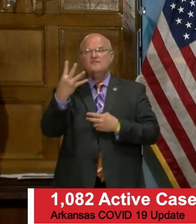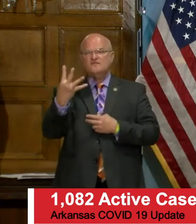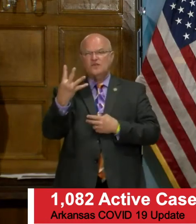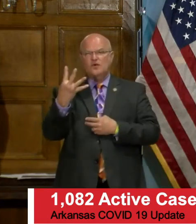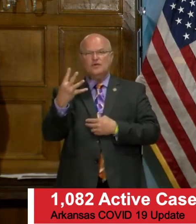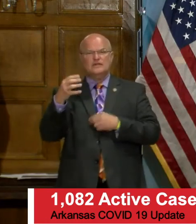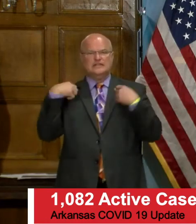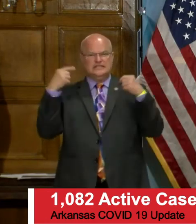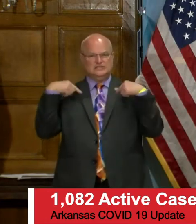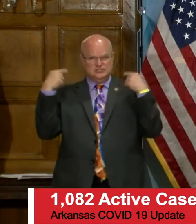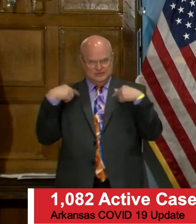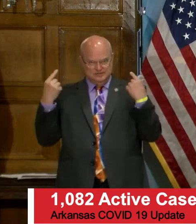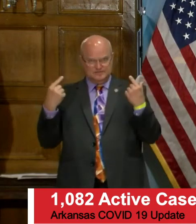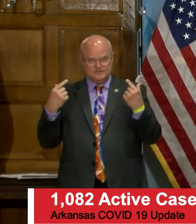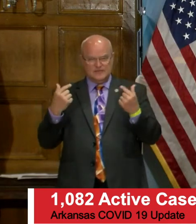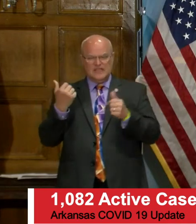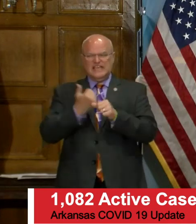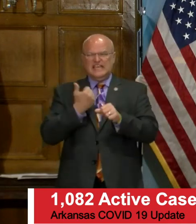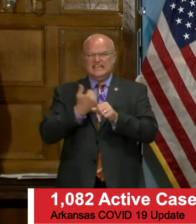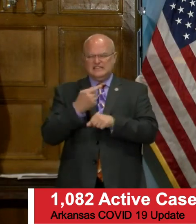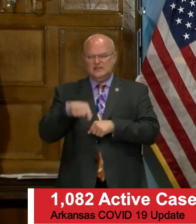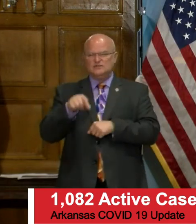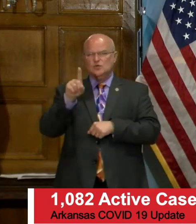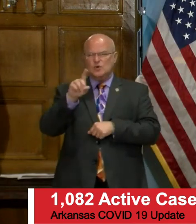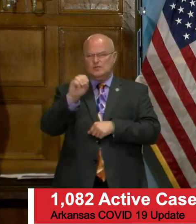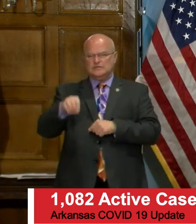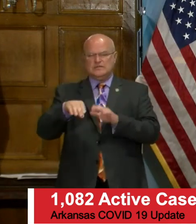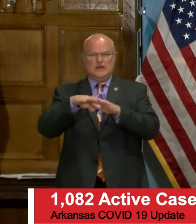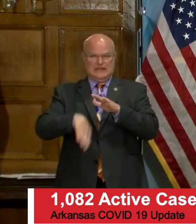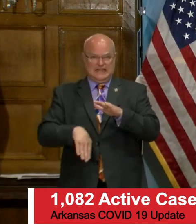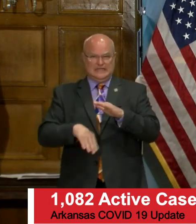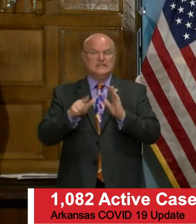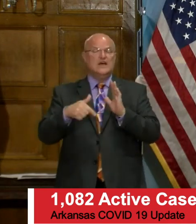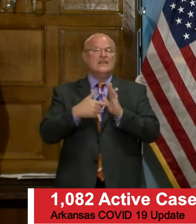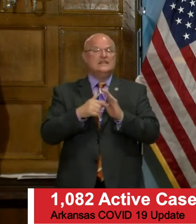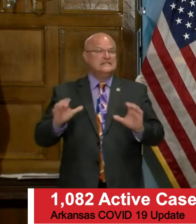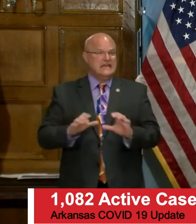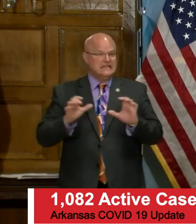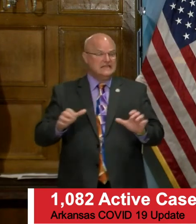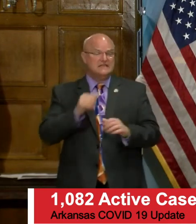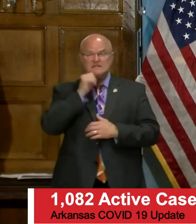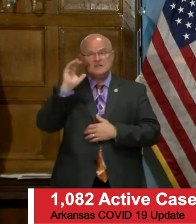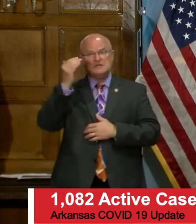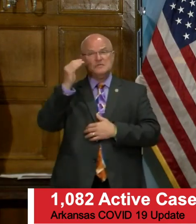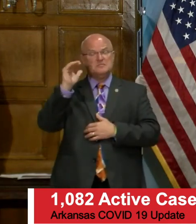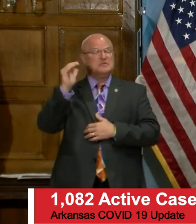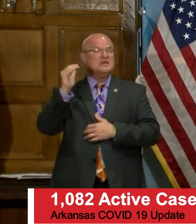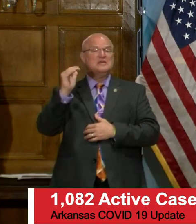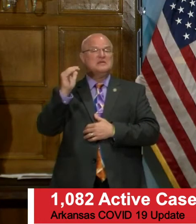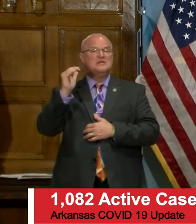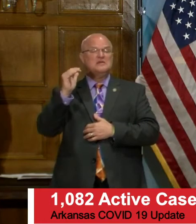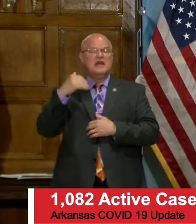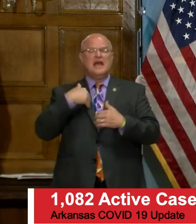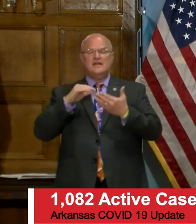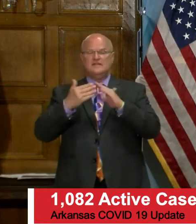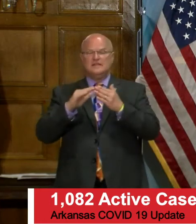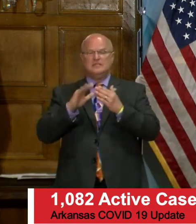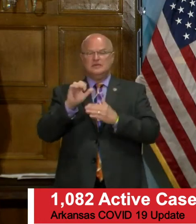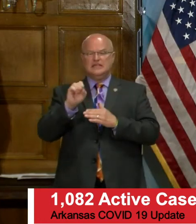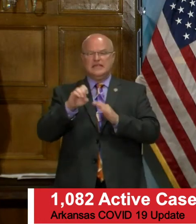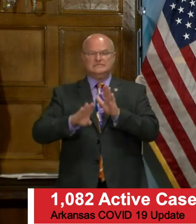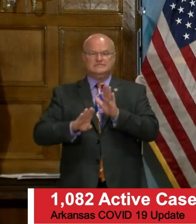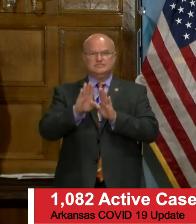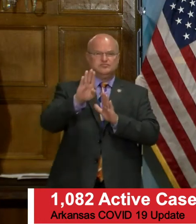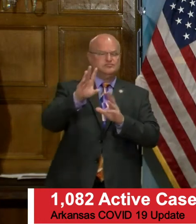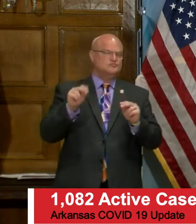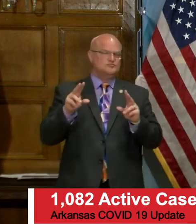gym. Each of those are 1% or less. So these activities don't appear to be driving our community cases at this